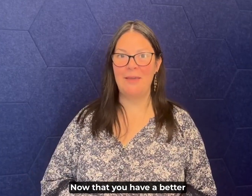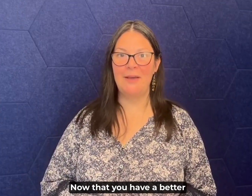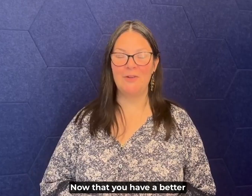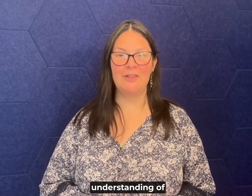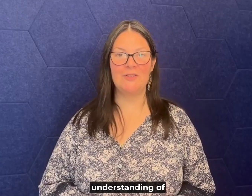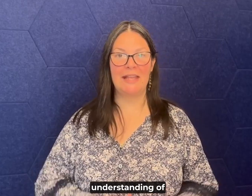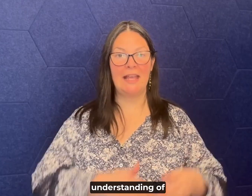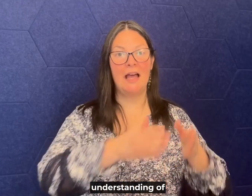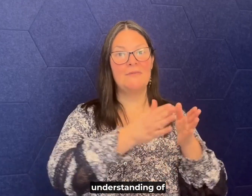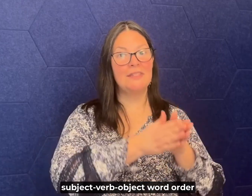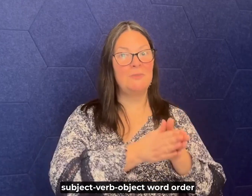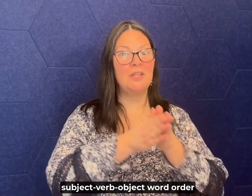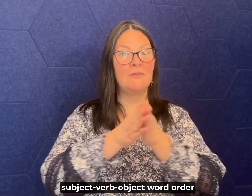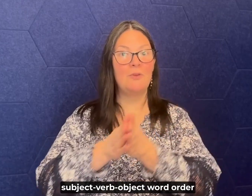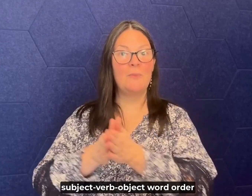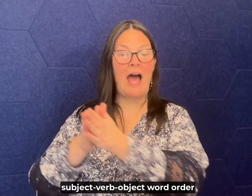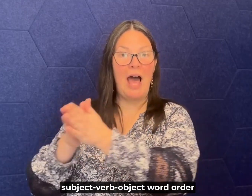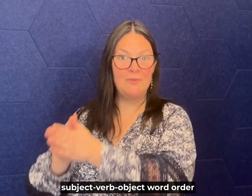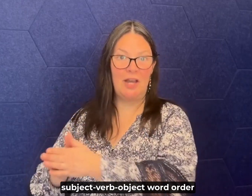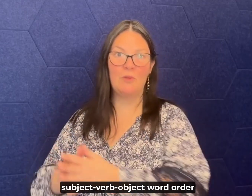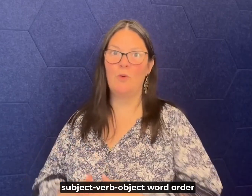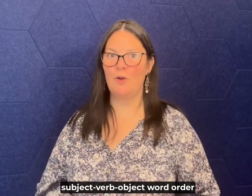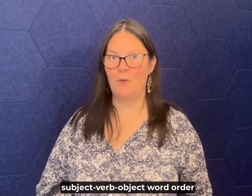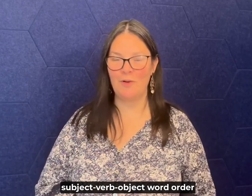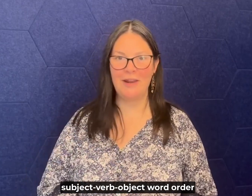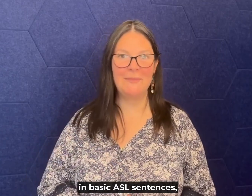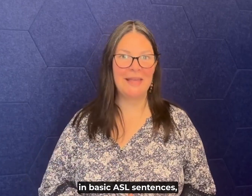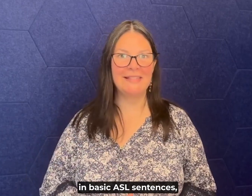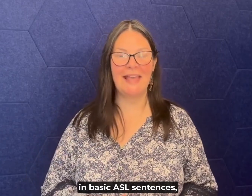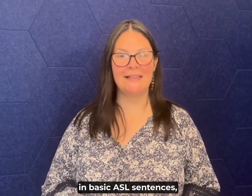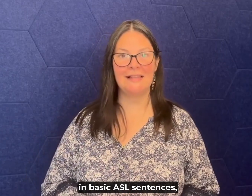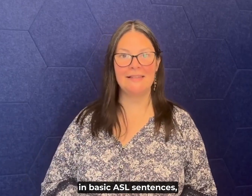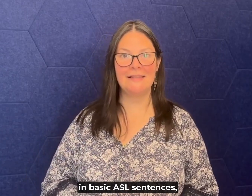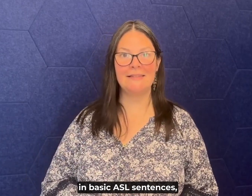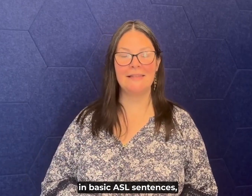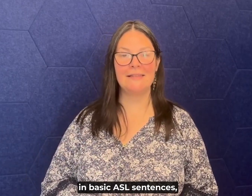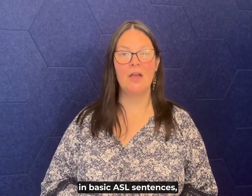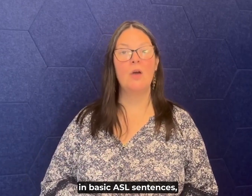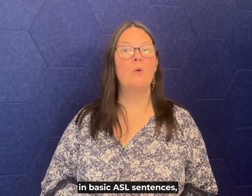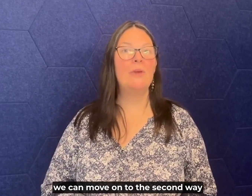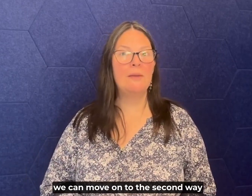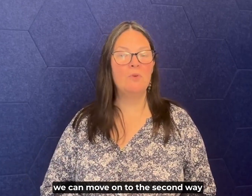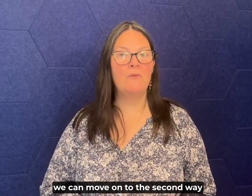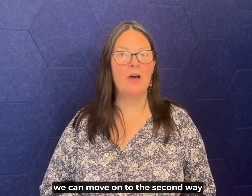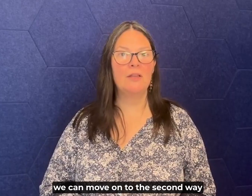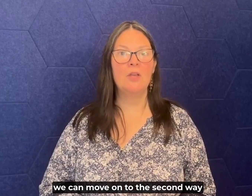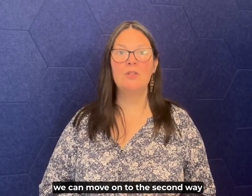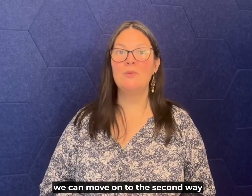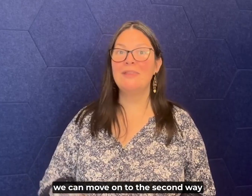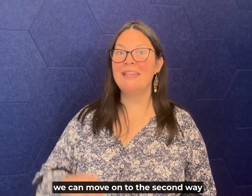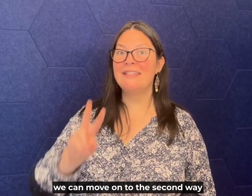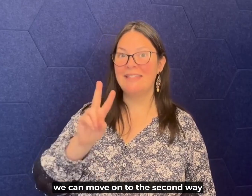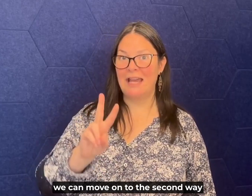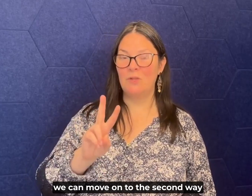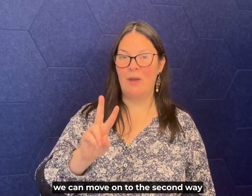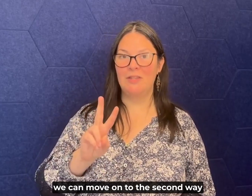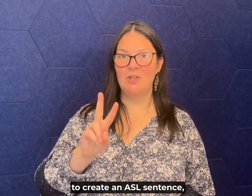better understanding of subject-verb-object word order in basic ASL sentences, we can move on to the second way to create